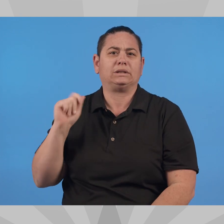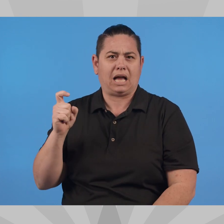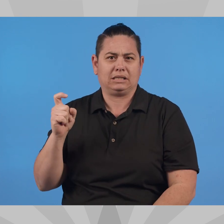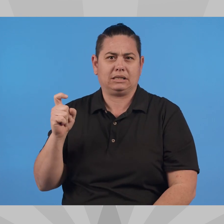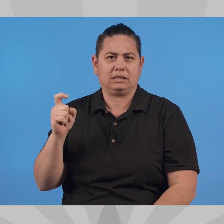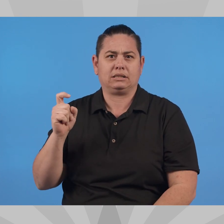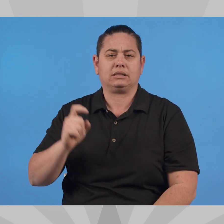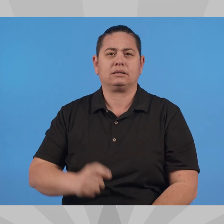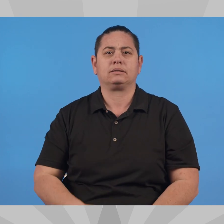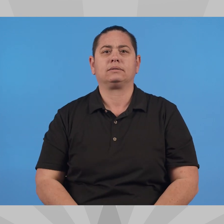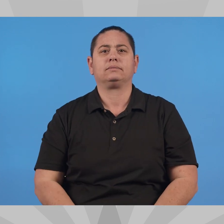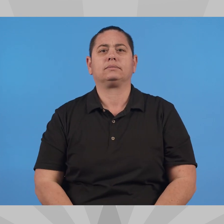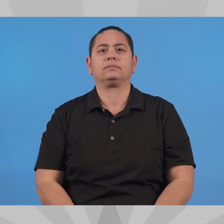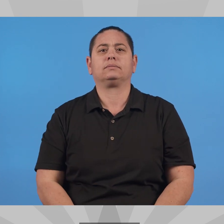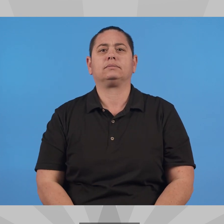taxes.